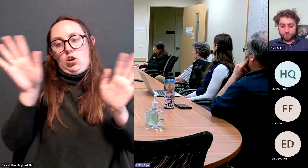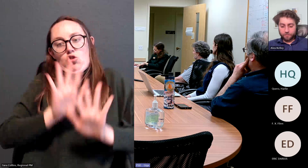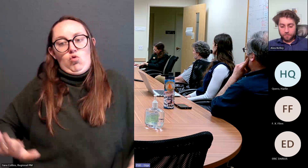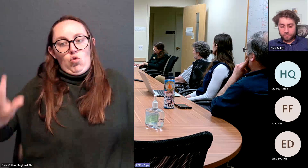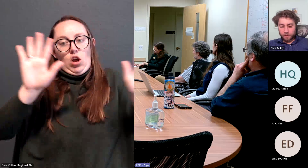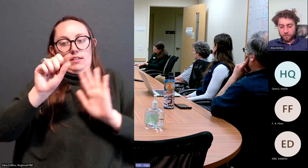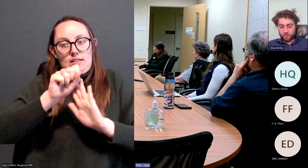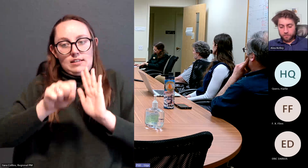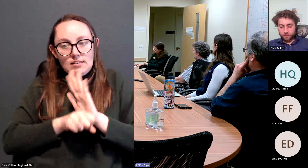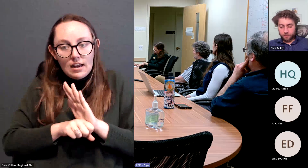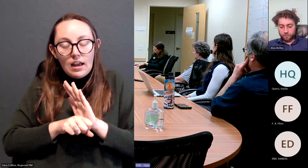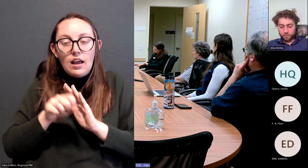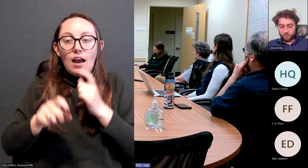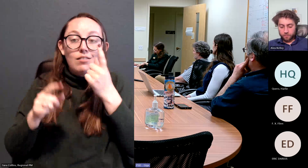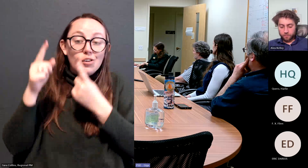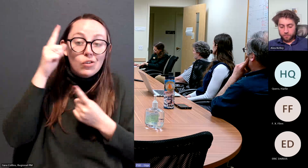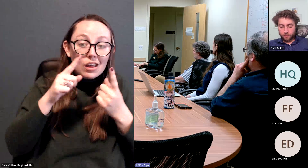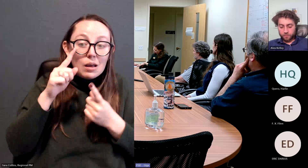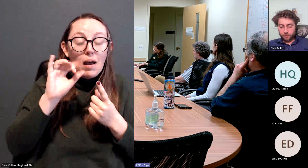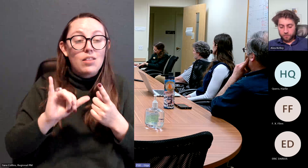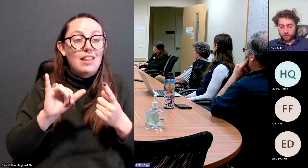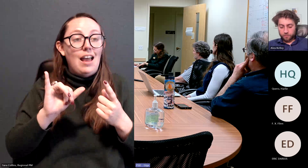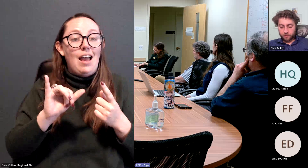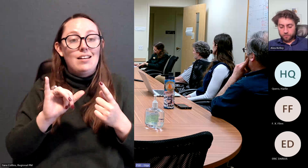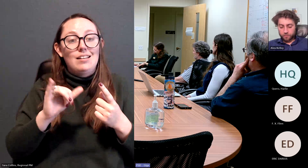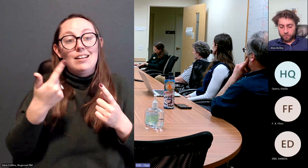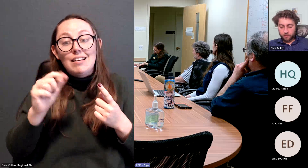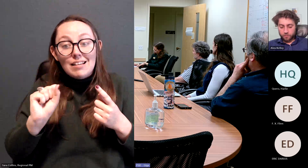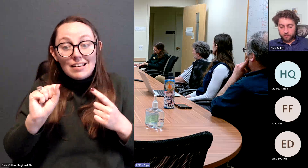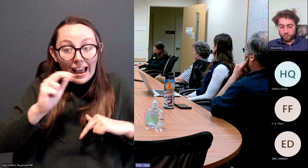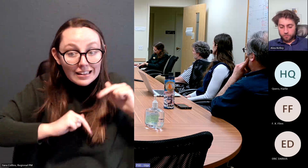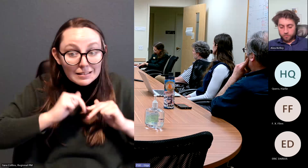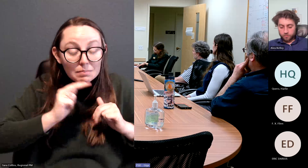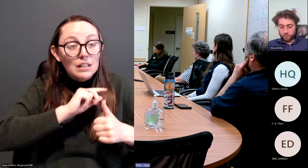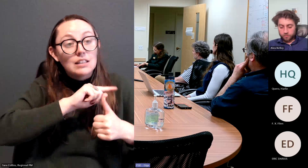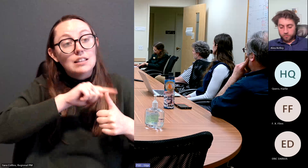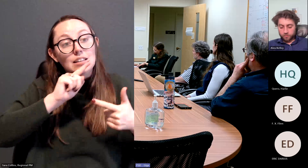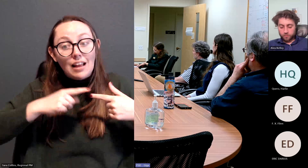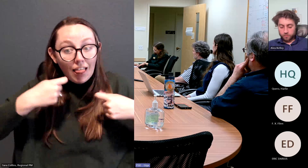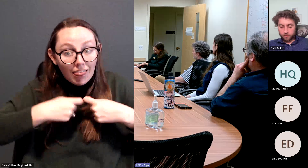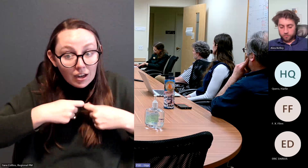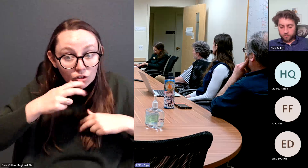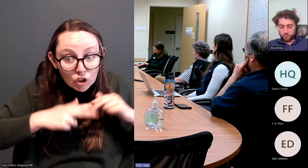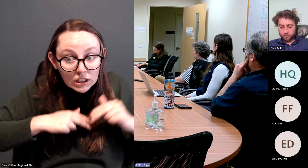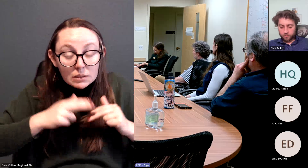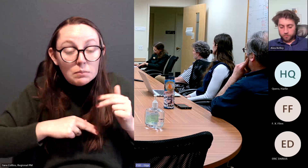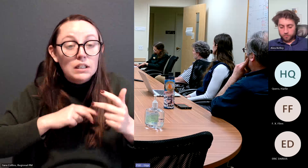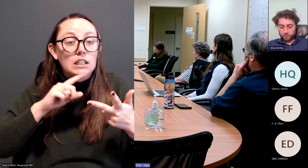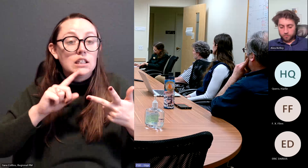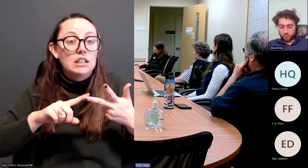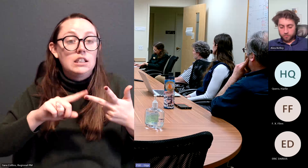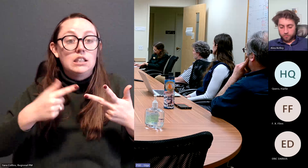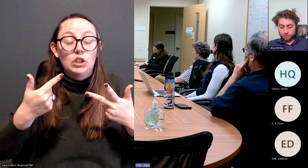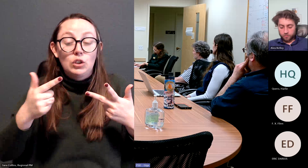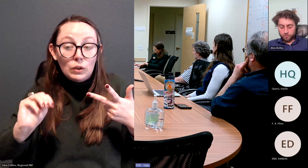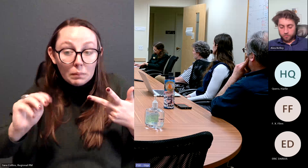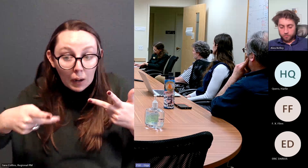way, ignoring the gas infrastructure, and ignoring Velco, ignoring Green Mountain Power's fiber is a mistake. I think we need